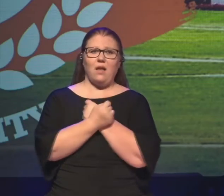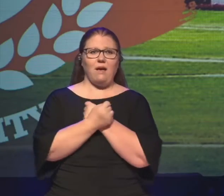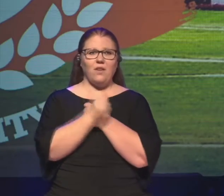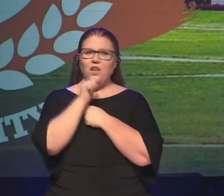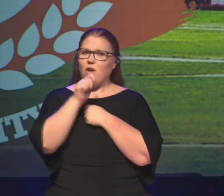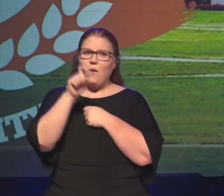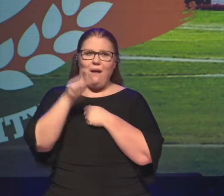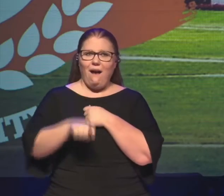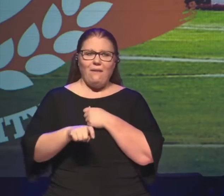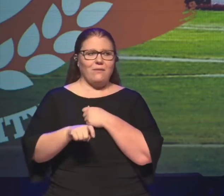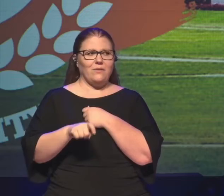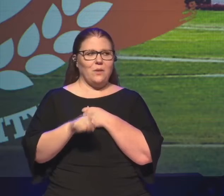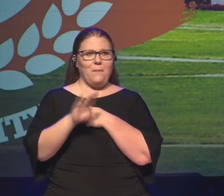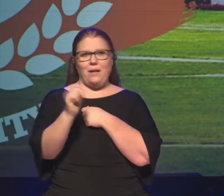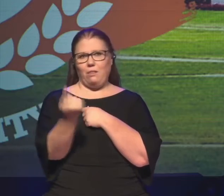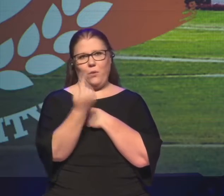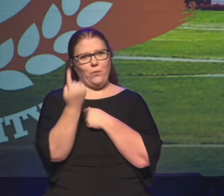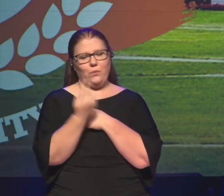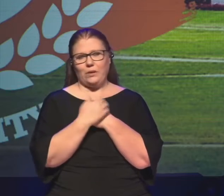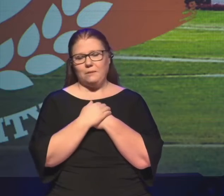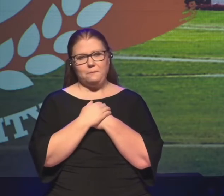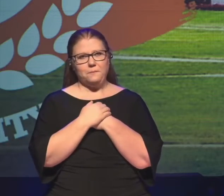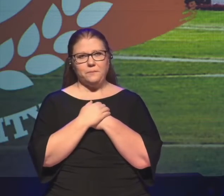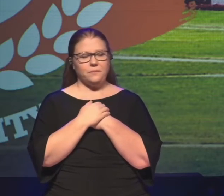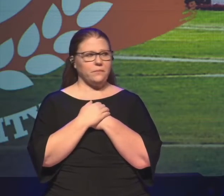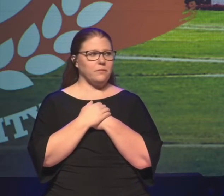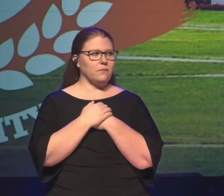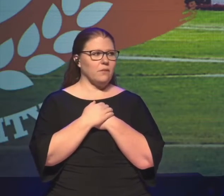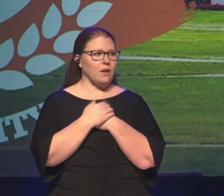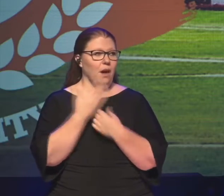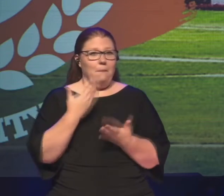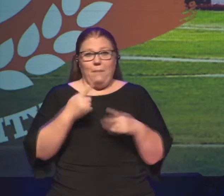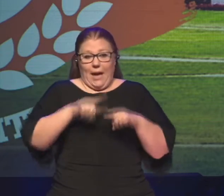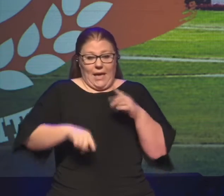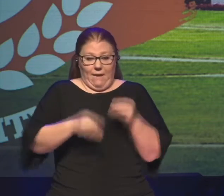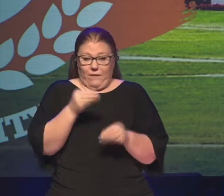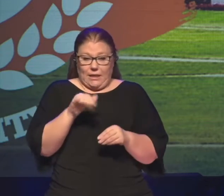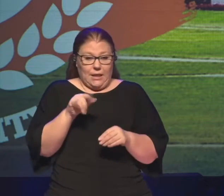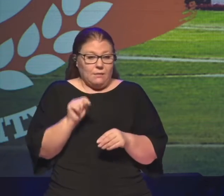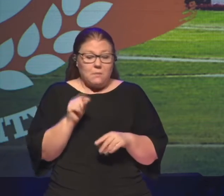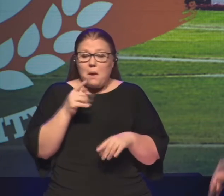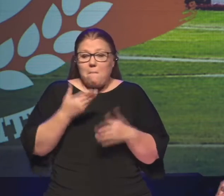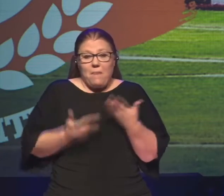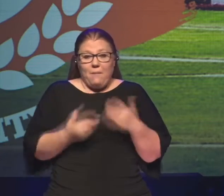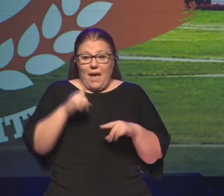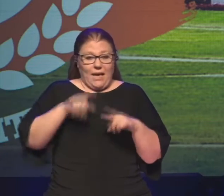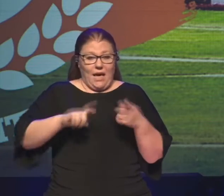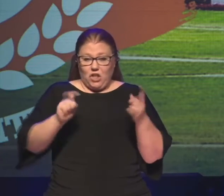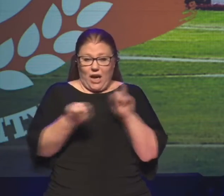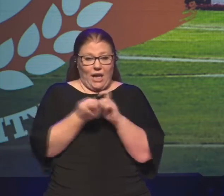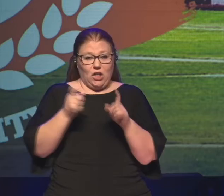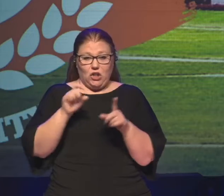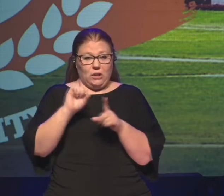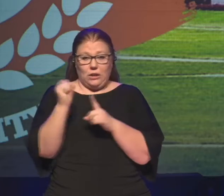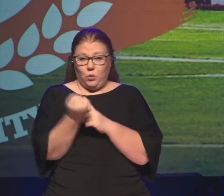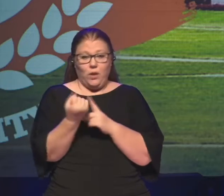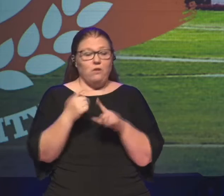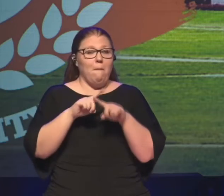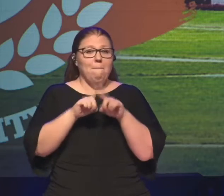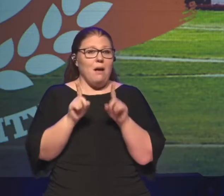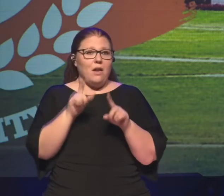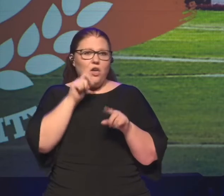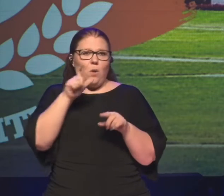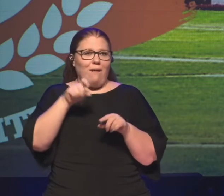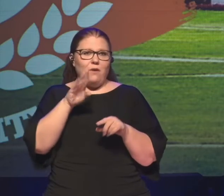ever have to ever be alone. I might not be able to fix the problem. I might not be able to change the circumstances, but you don't have to be